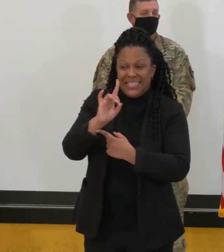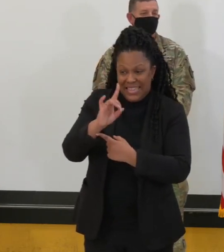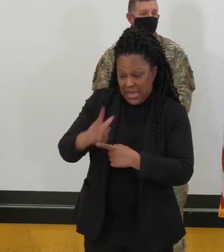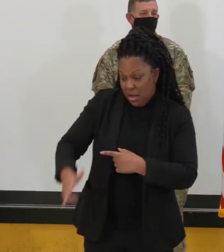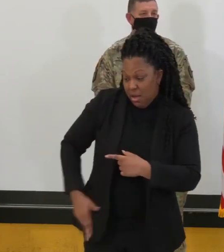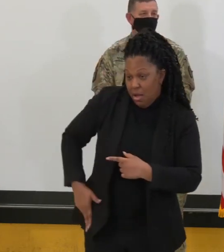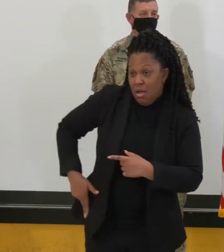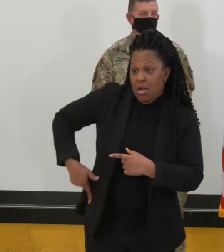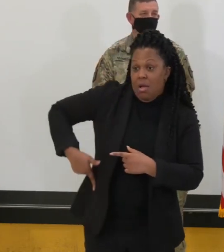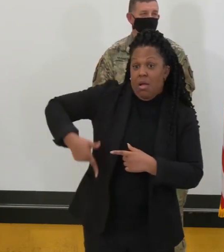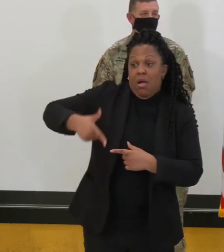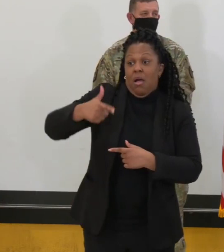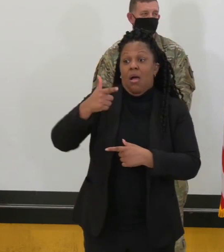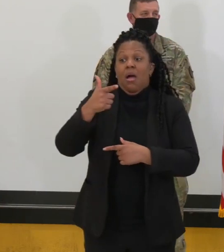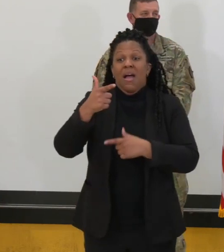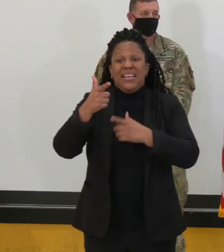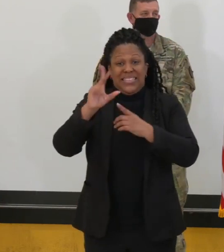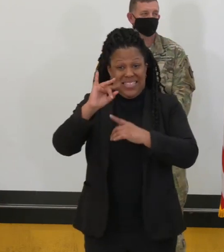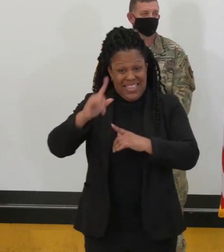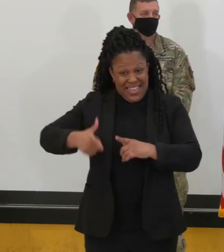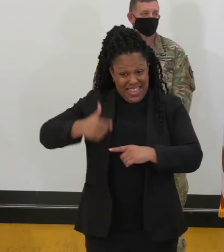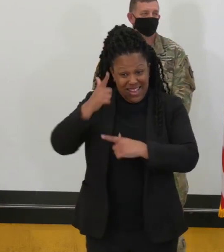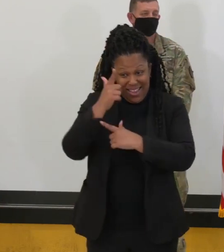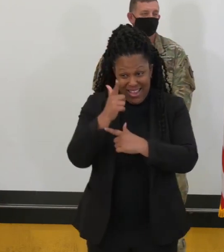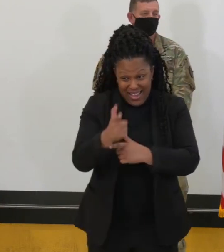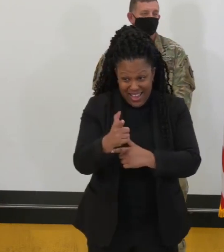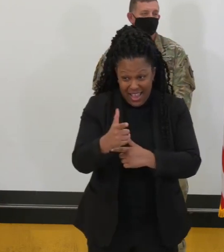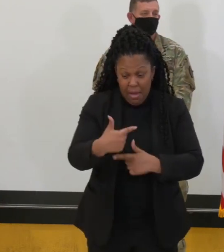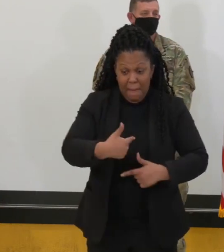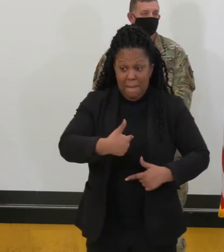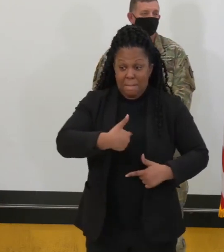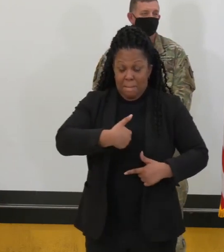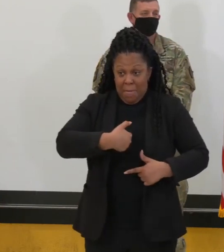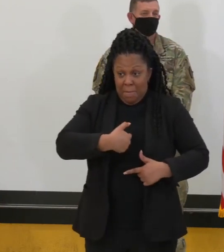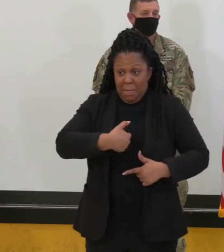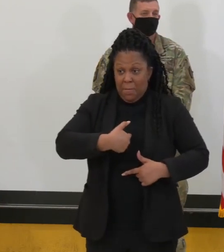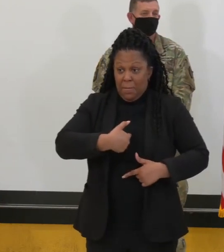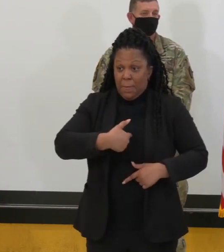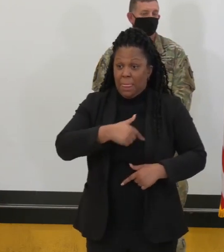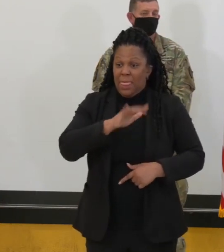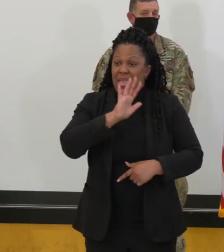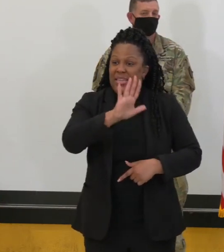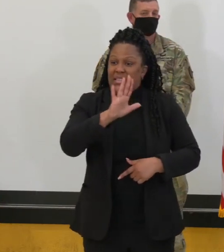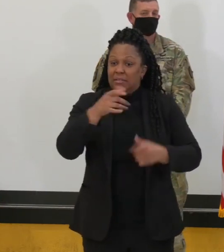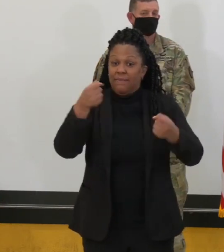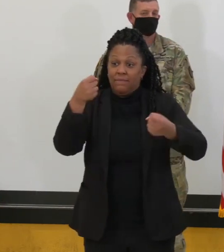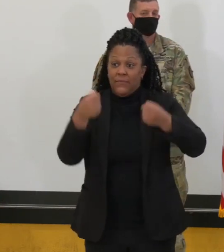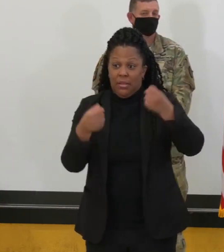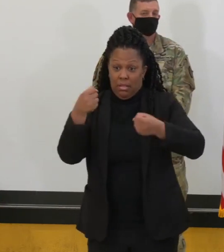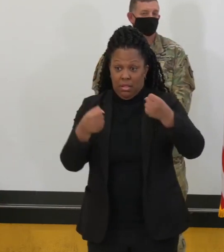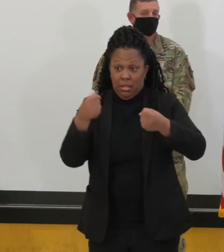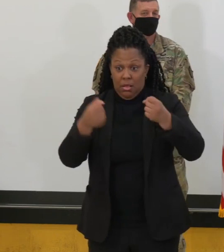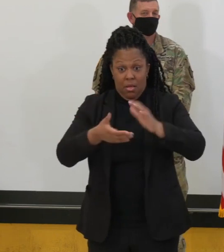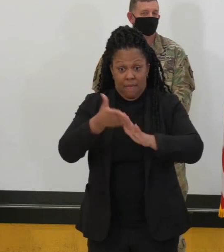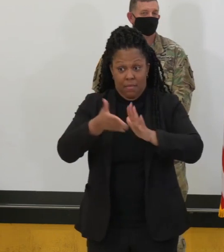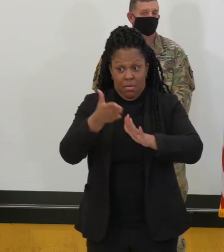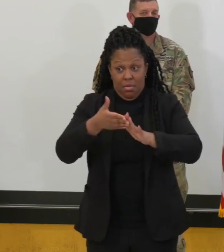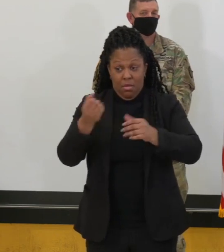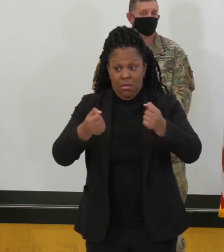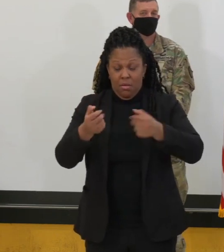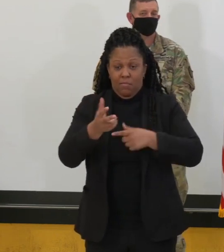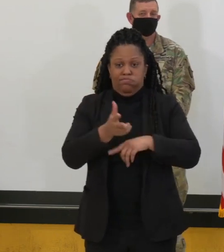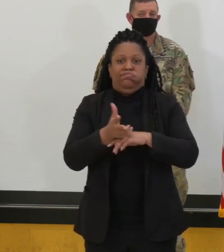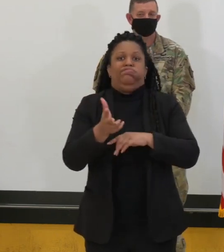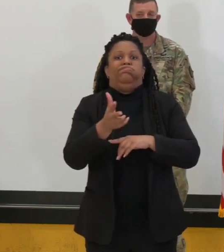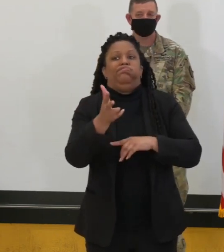did fire a shot, which did strike the driver. The driver's vehicle continued for a distance and then crashed,